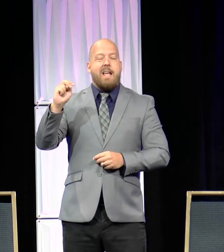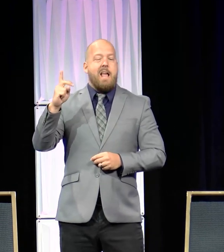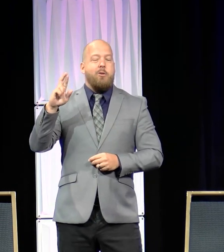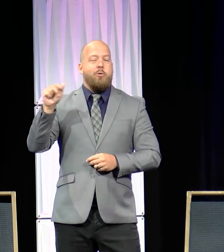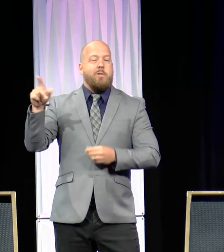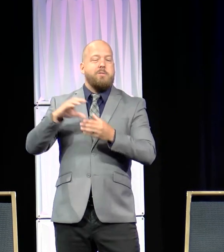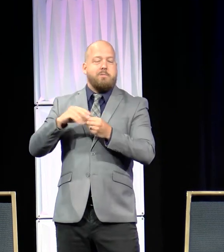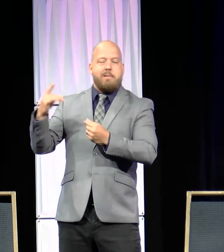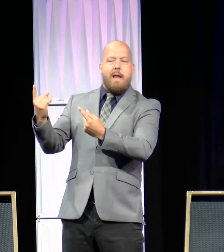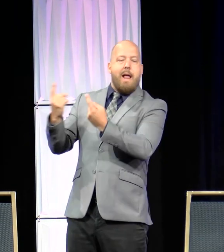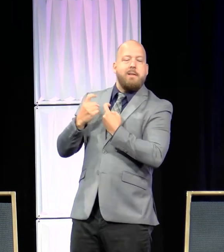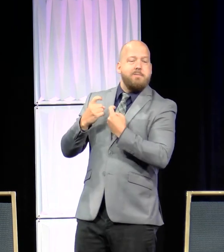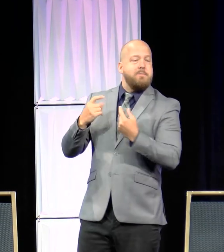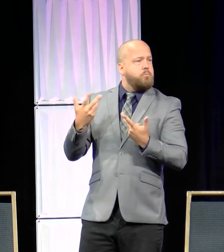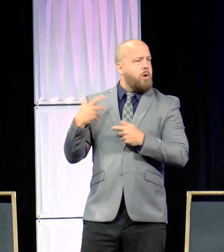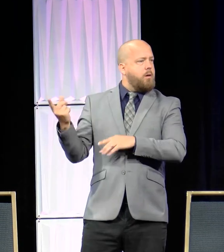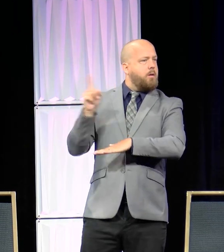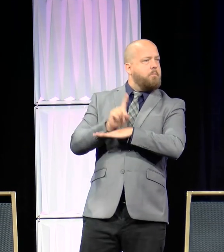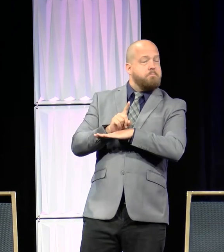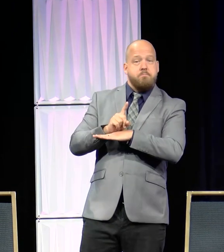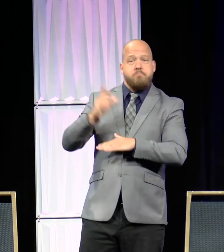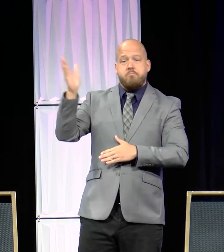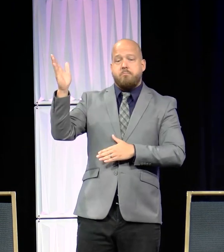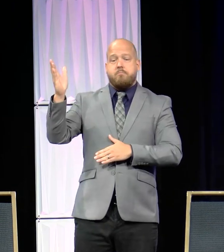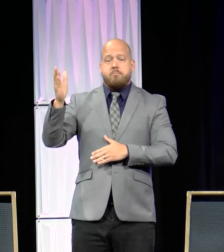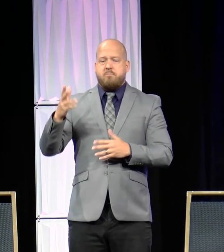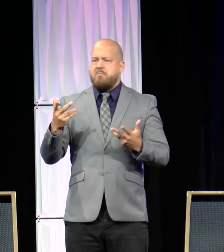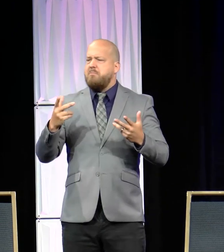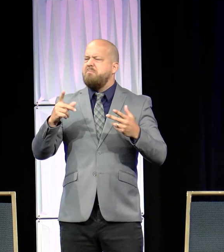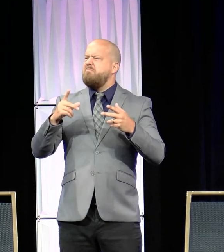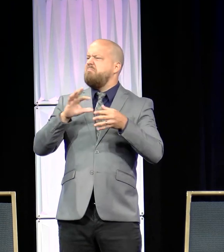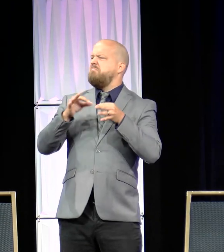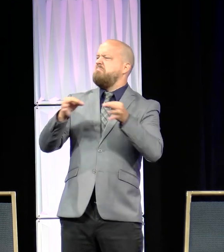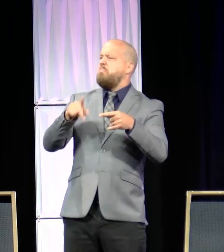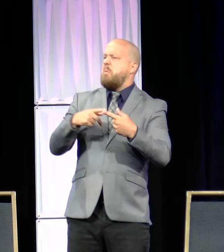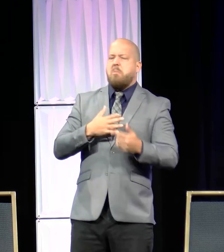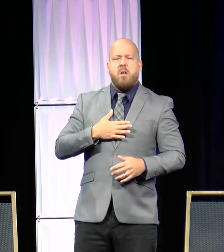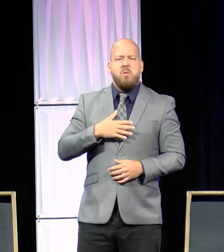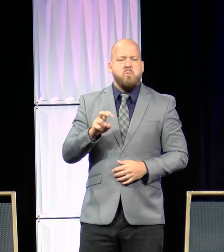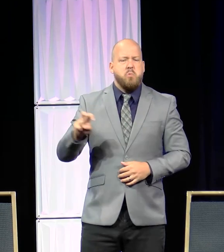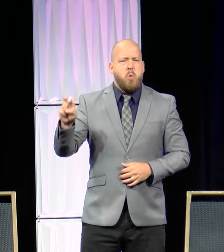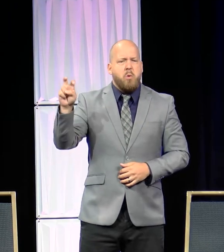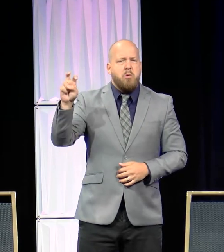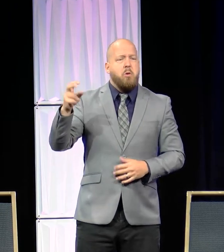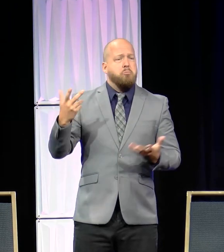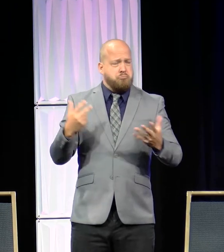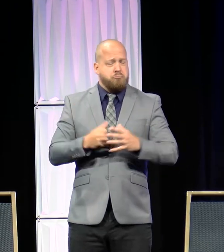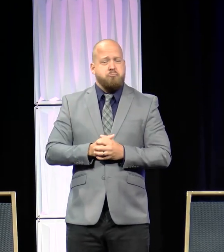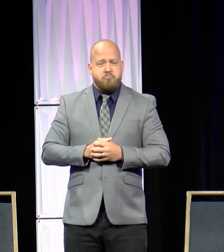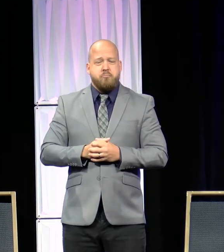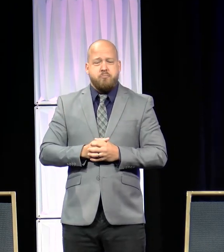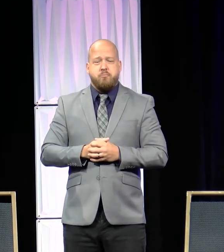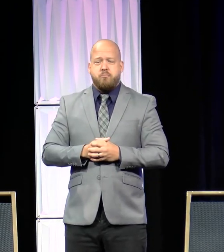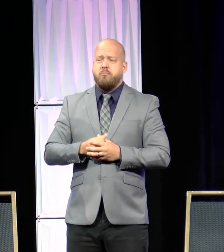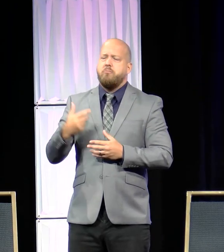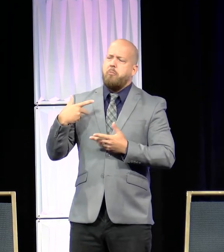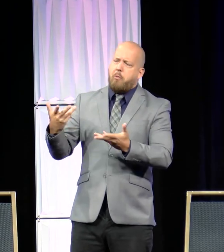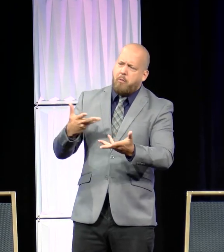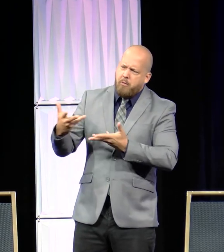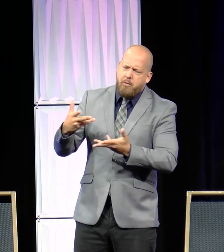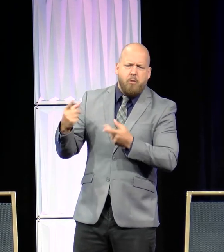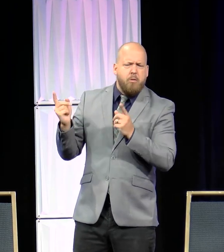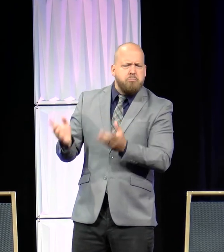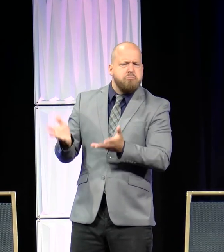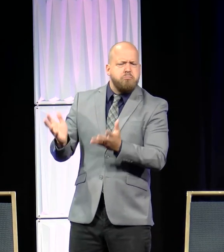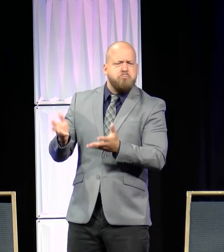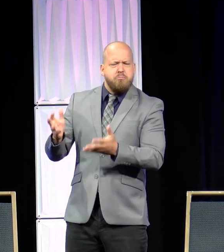about my journey, and they entrusted in me to do that when I had several conversations with them leading up to this. And they